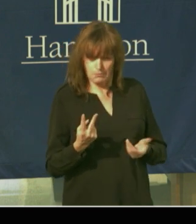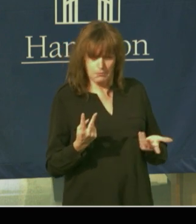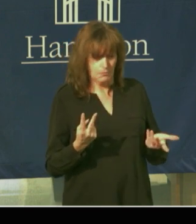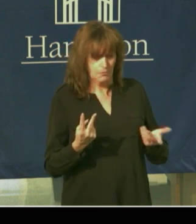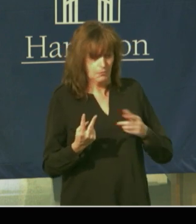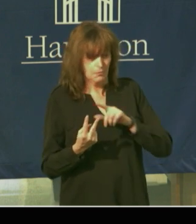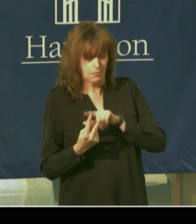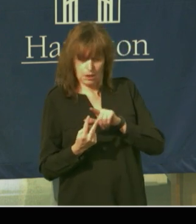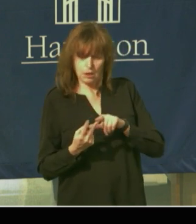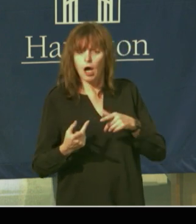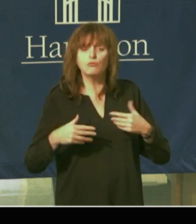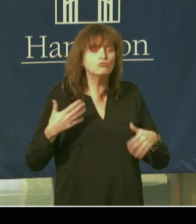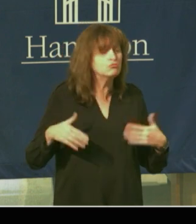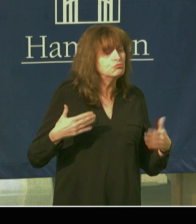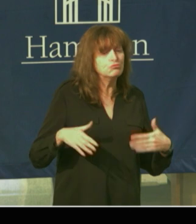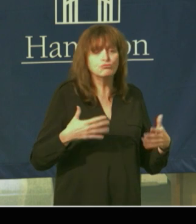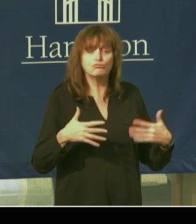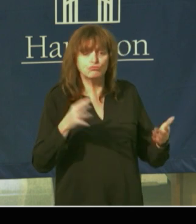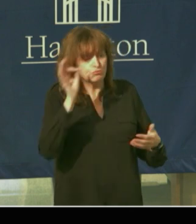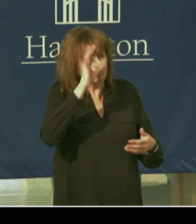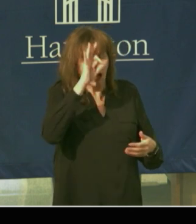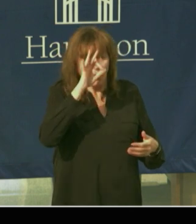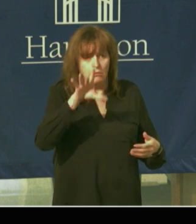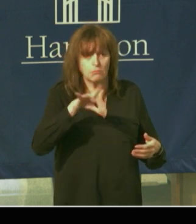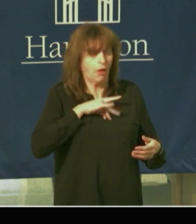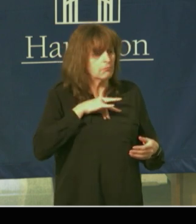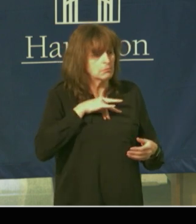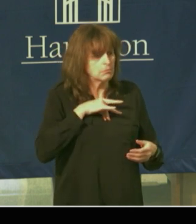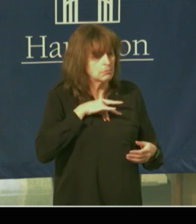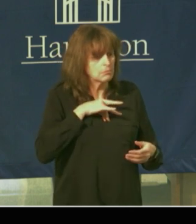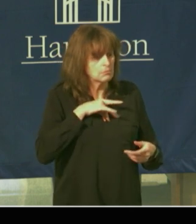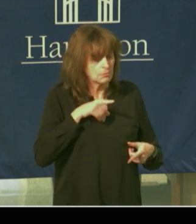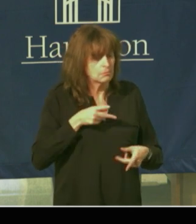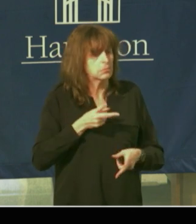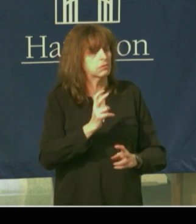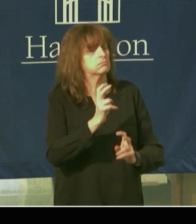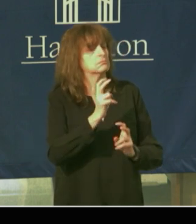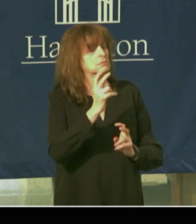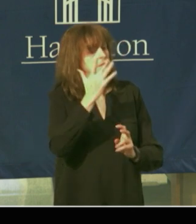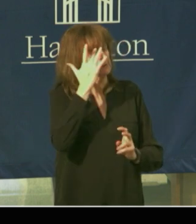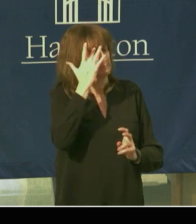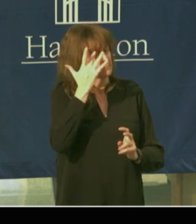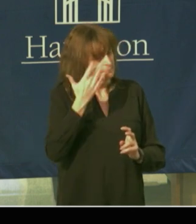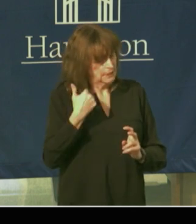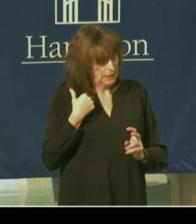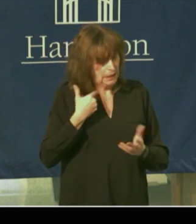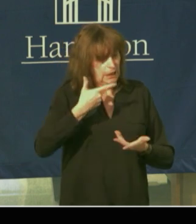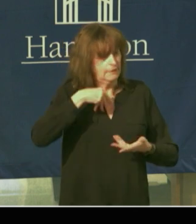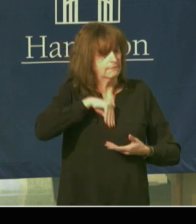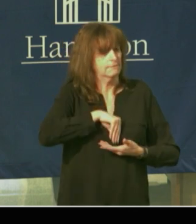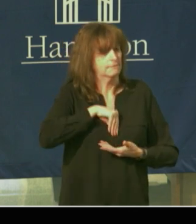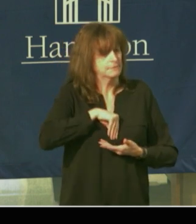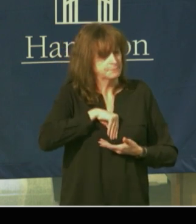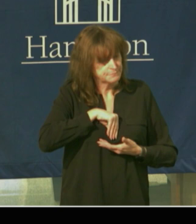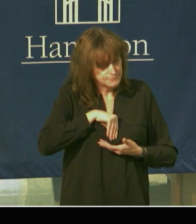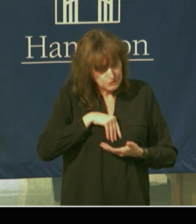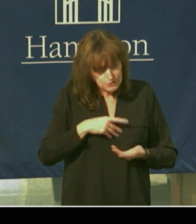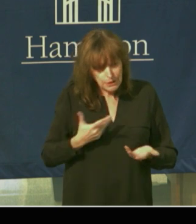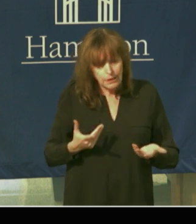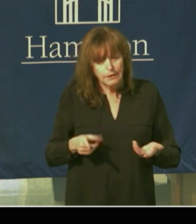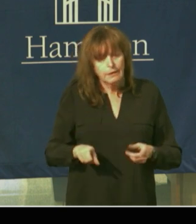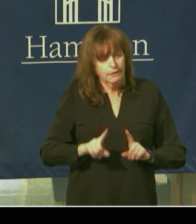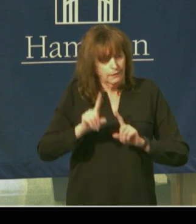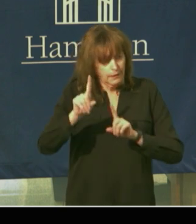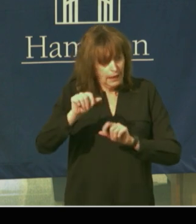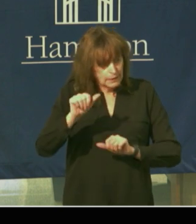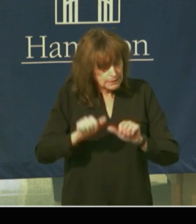came in contact with the virus and they become symptomatic for it, enough symptomatic that they've been referred on for assessment and ultimately been tested.